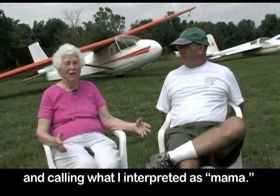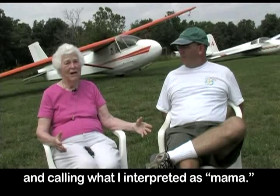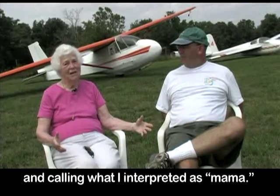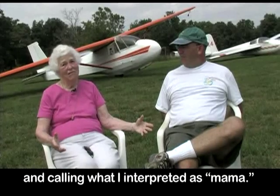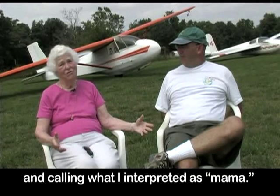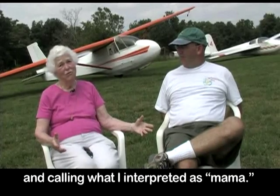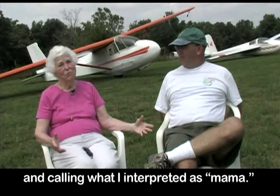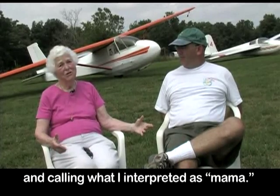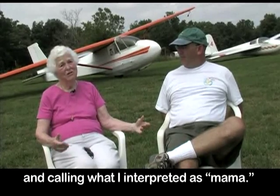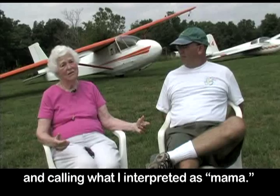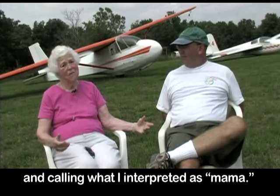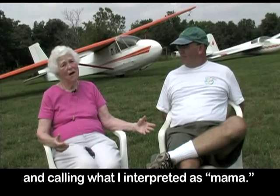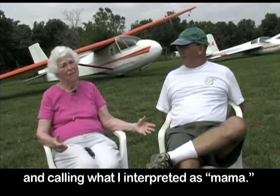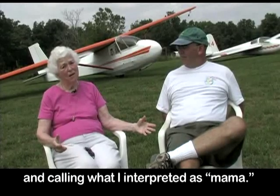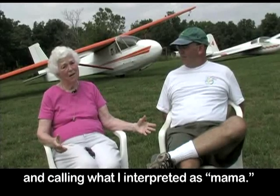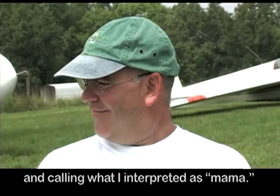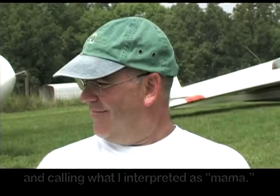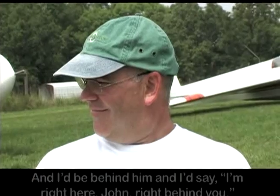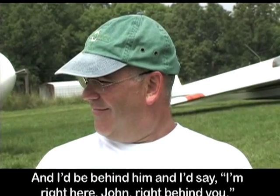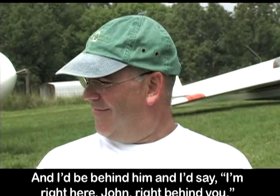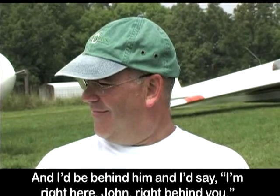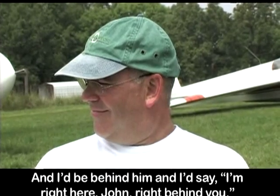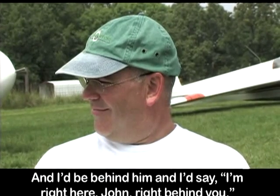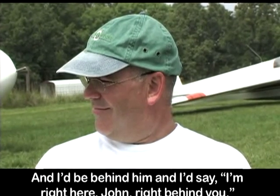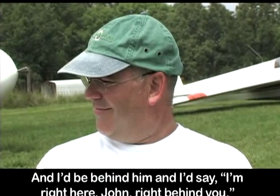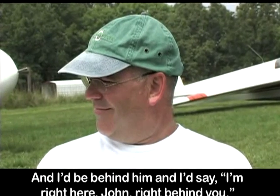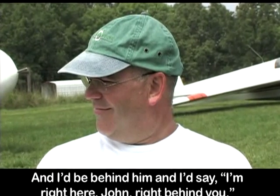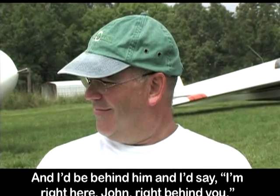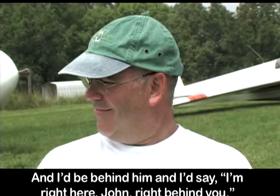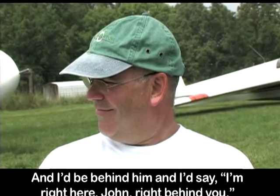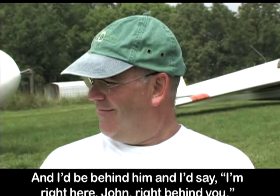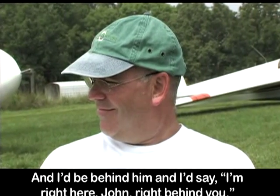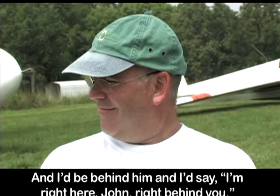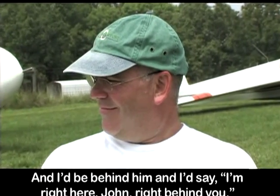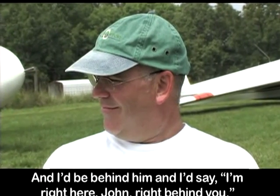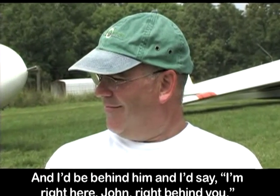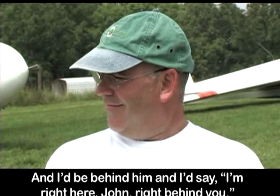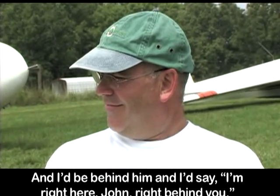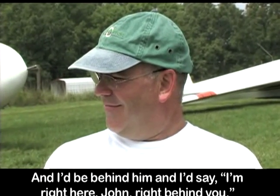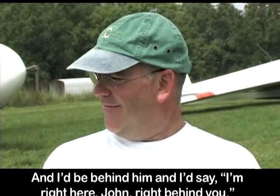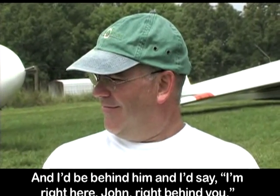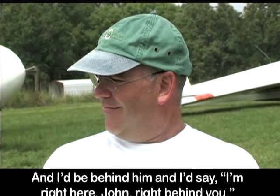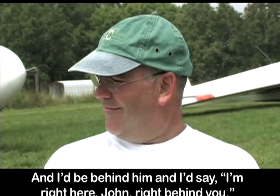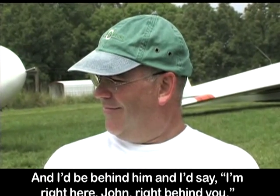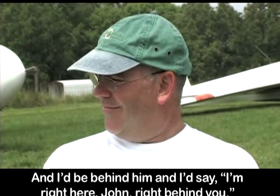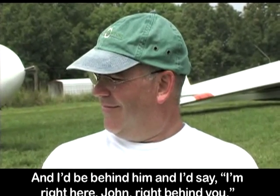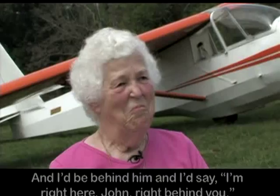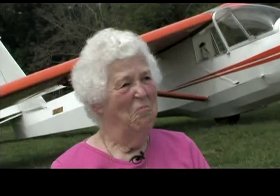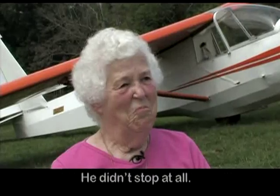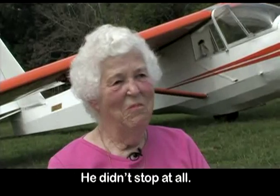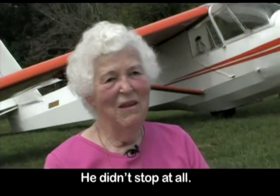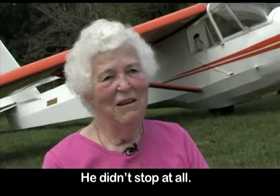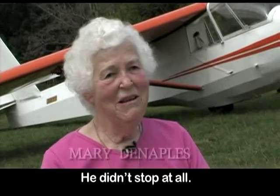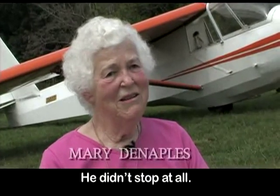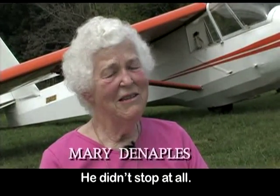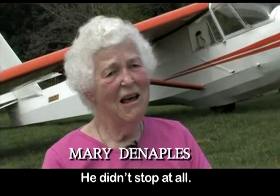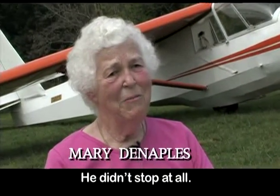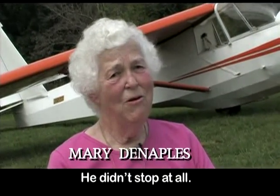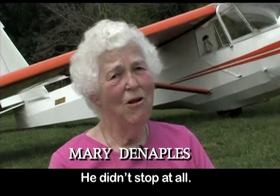I interpreted as Mama. And I'd be behind him and I'd say, I'm right here, John, right behind you. He didn't stop at all.